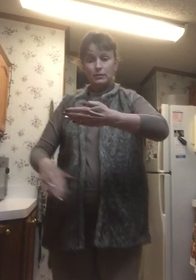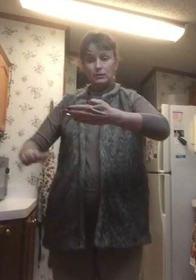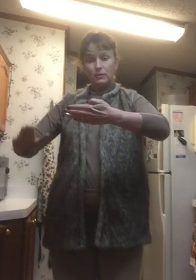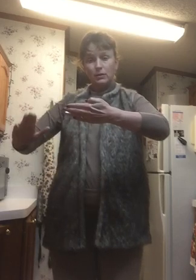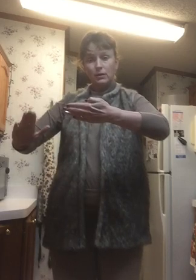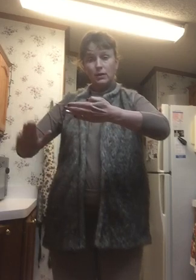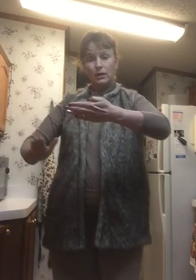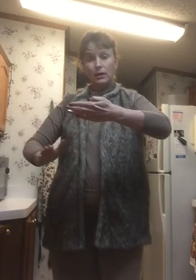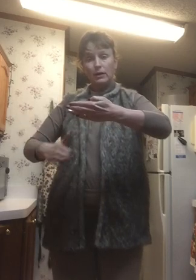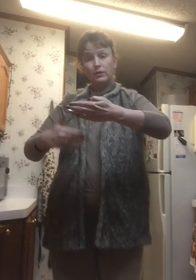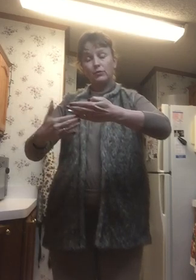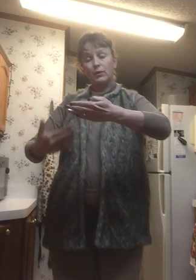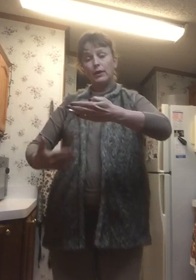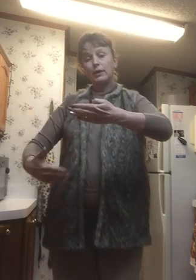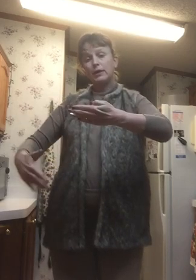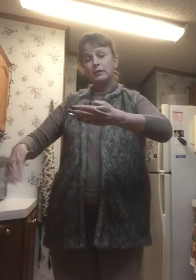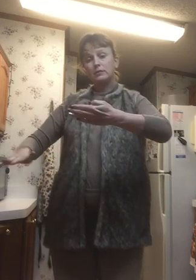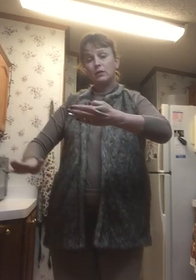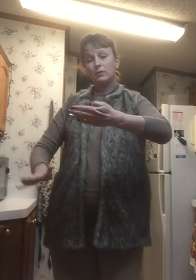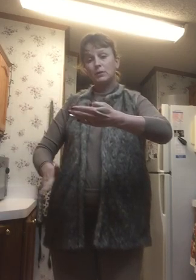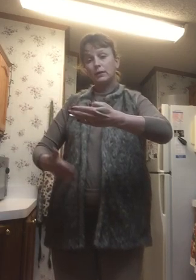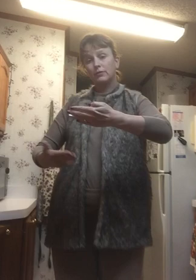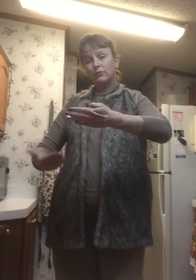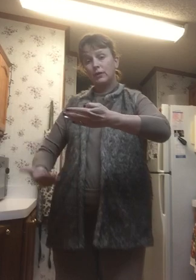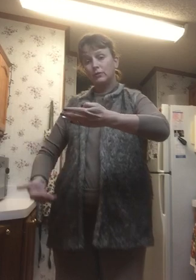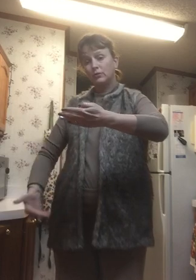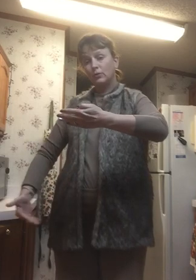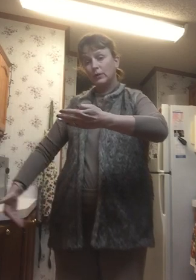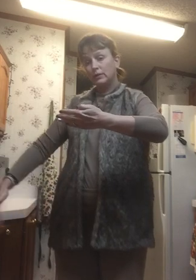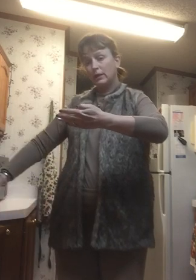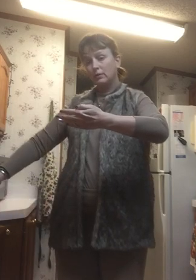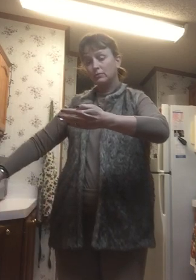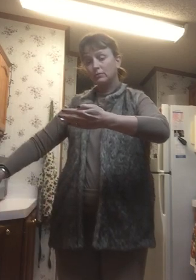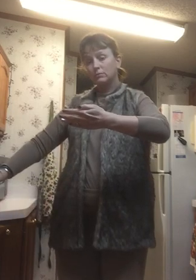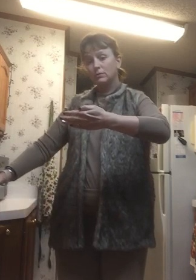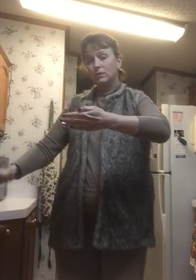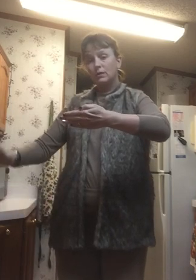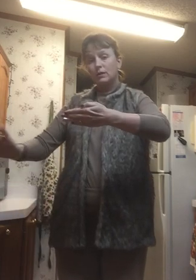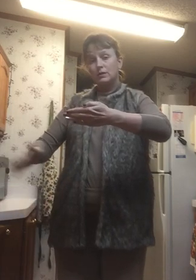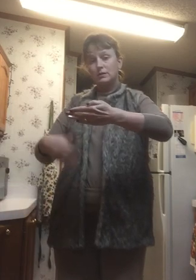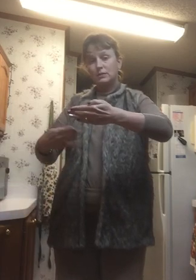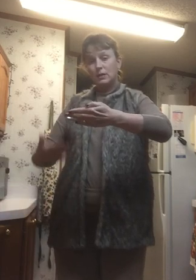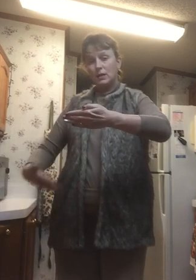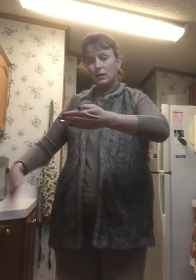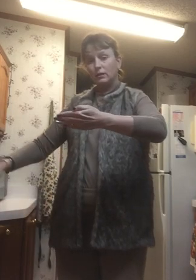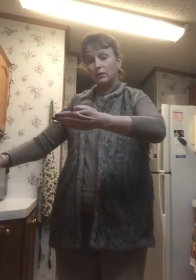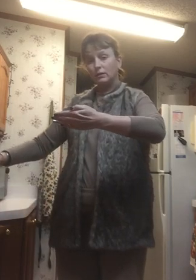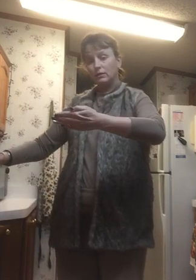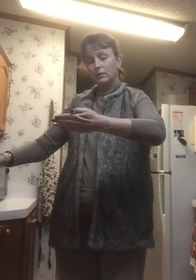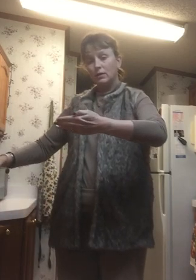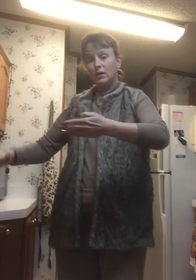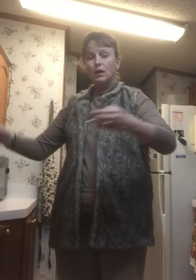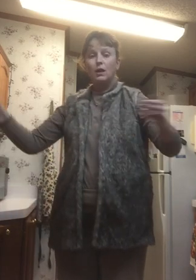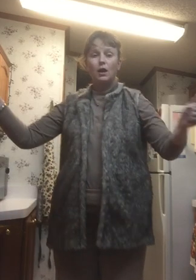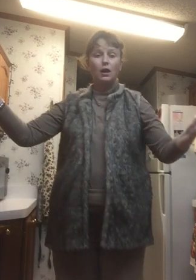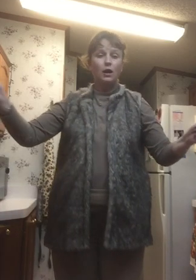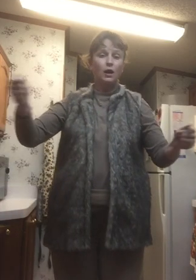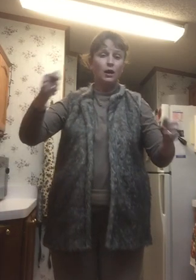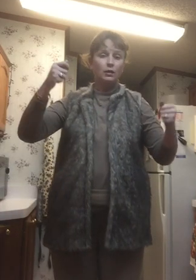this, and your right hand is going to be like a feather going down. Sing